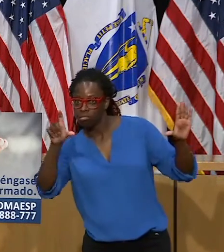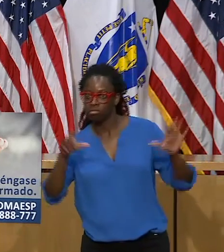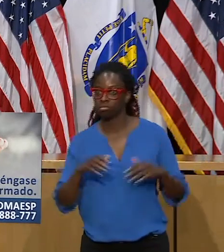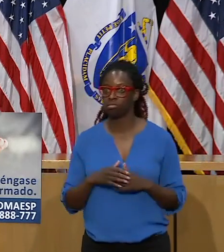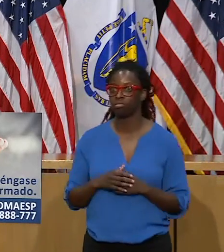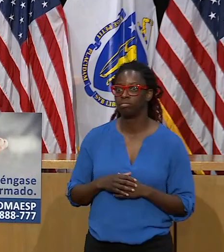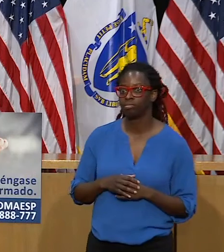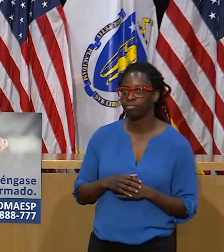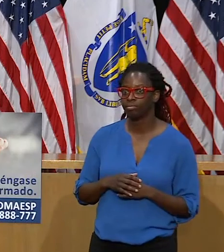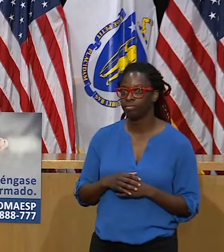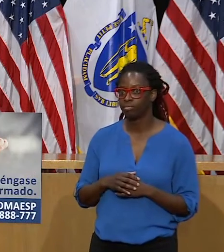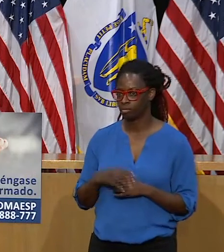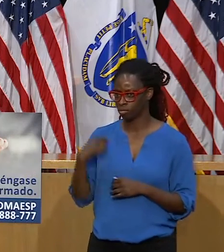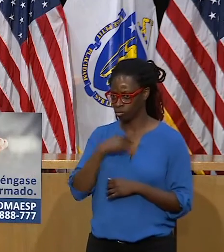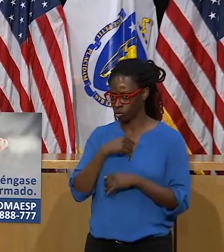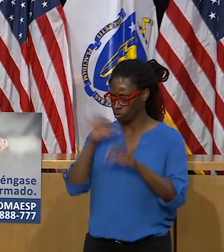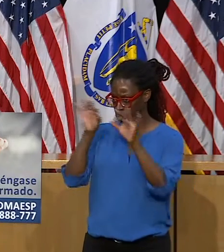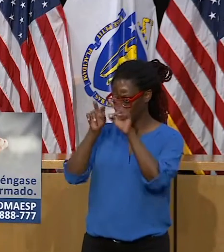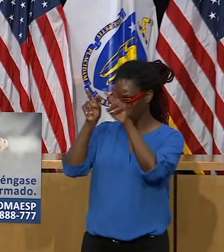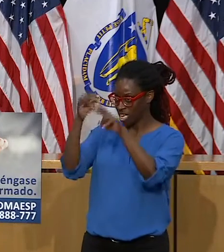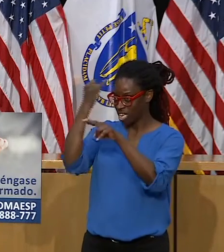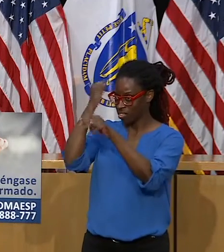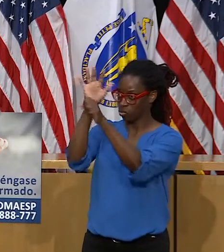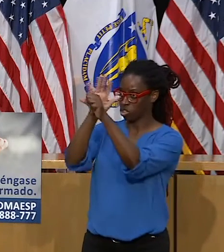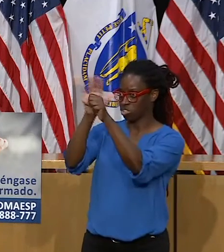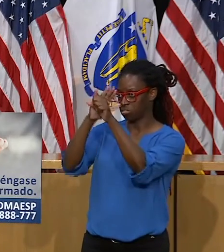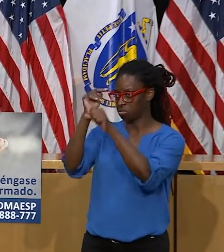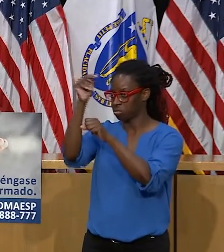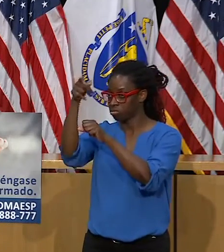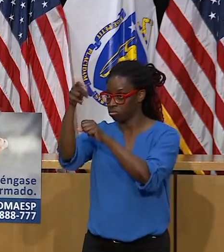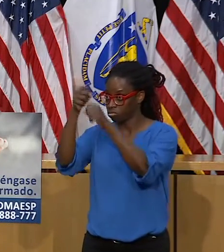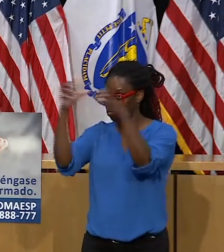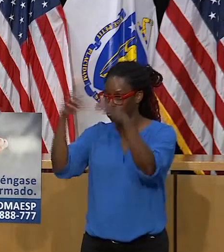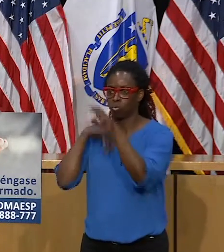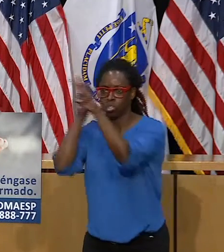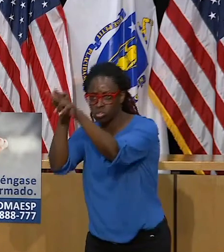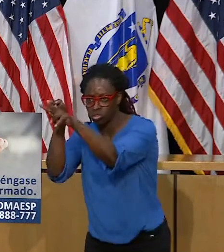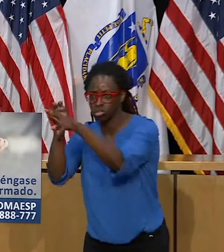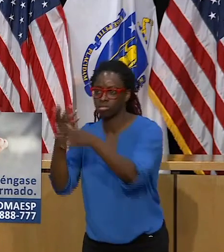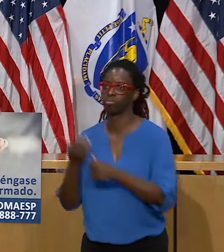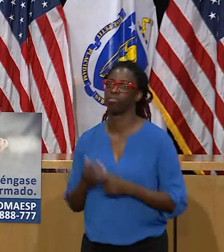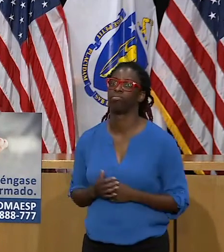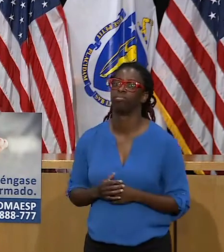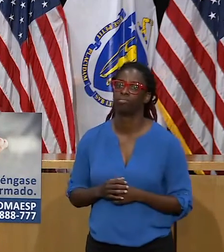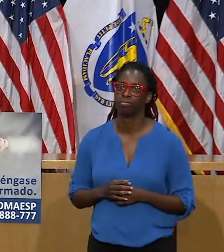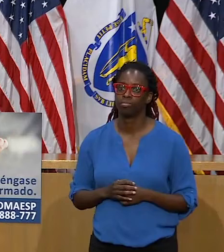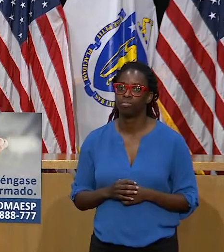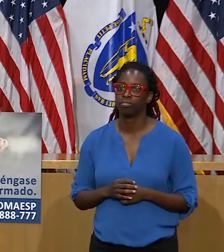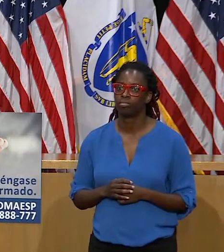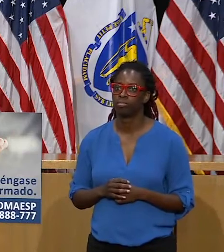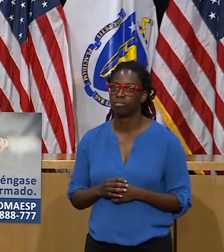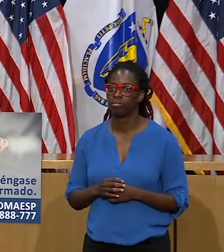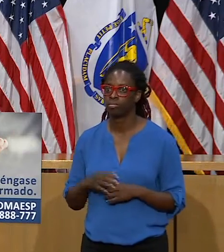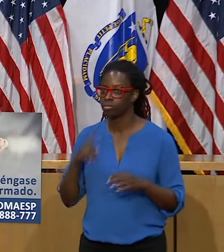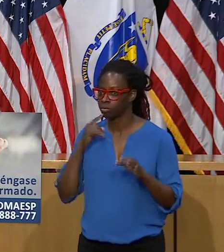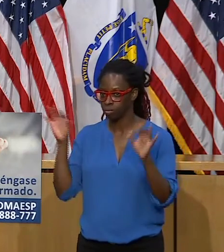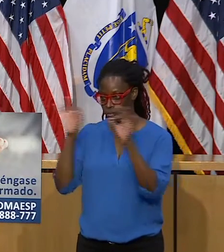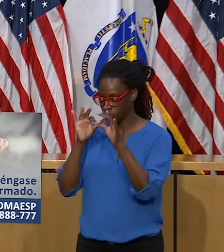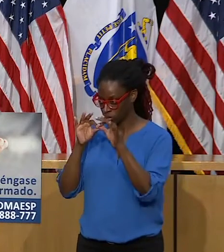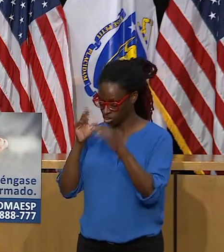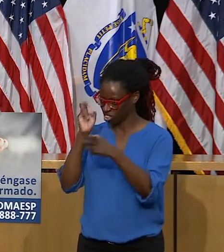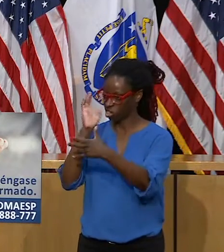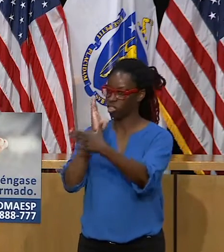now than we had then with respect to surveillance to be able to target our interventions more appropriately. And if you look at what's been going on,